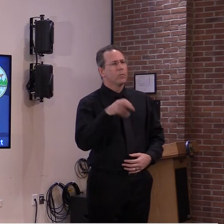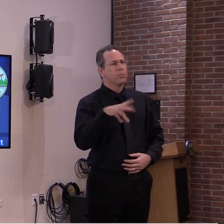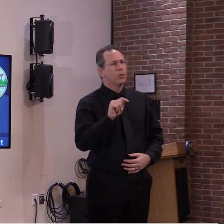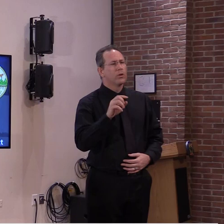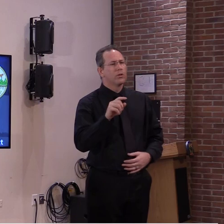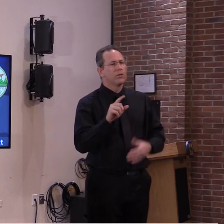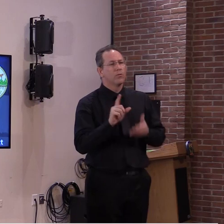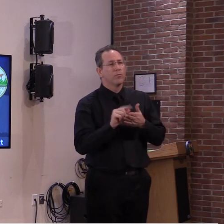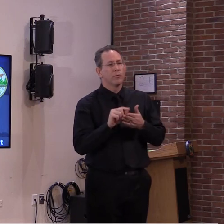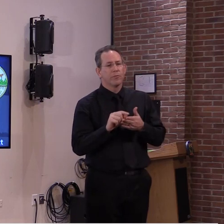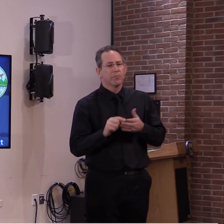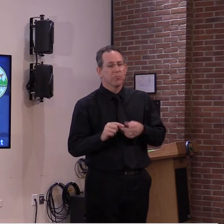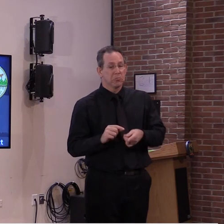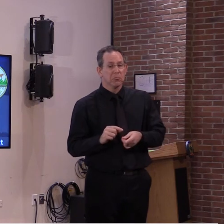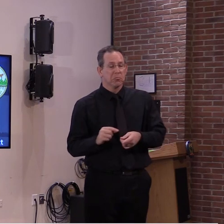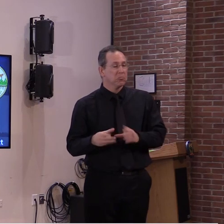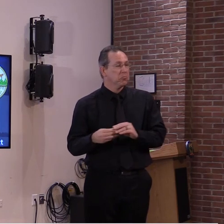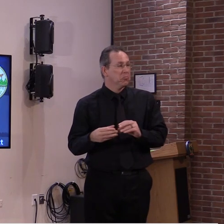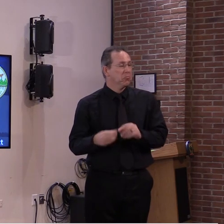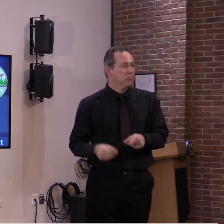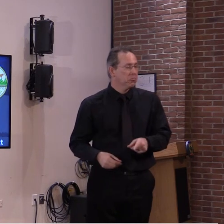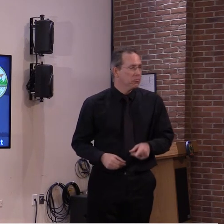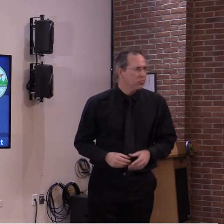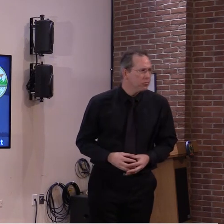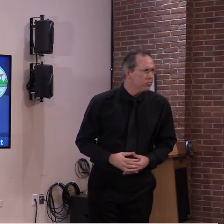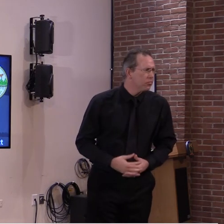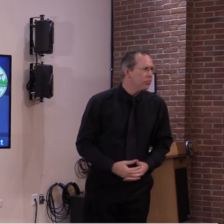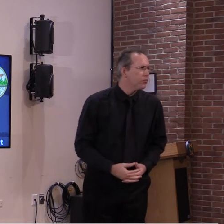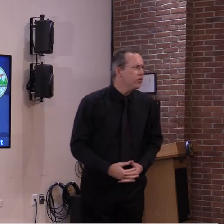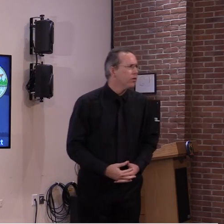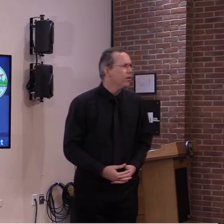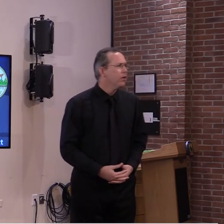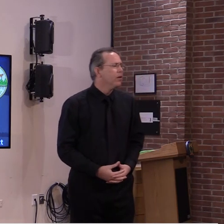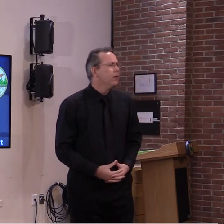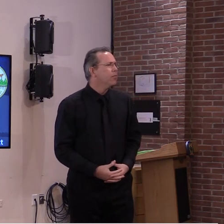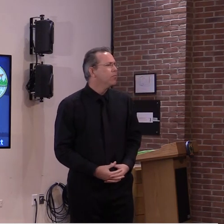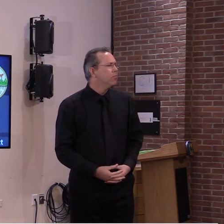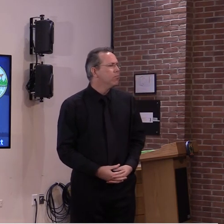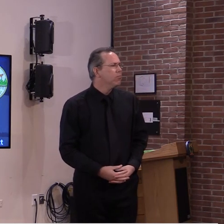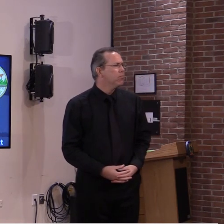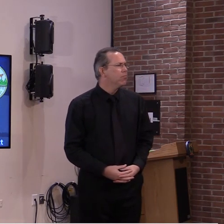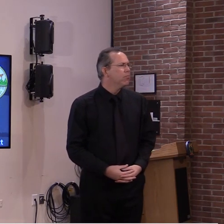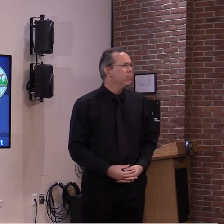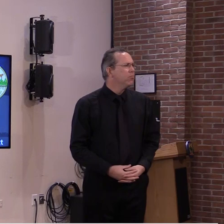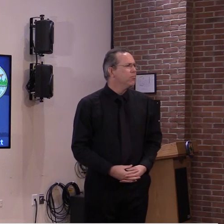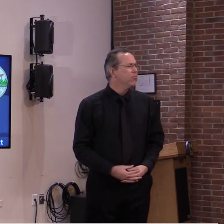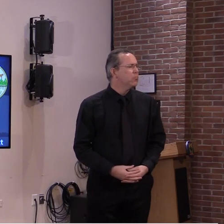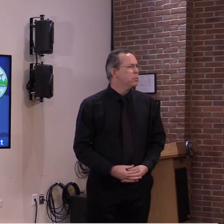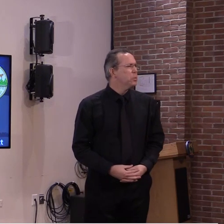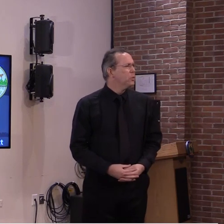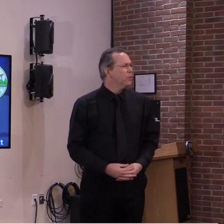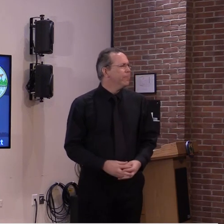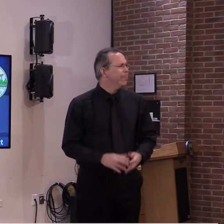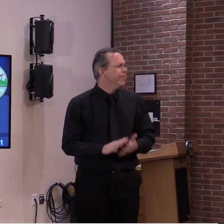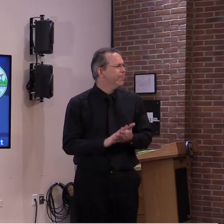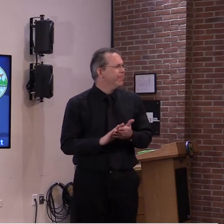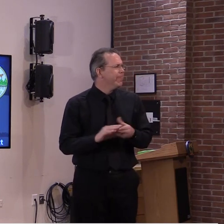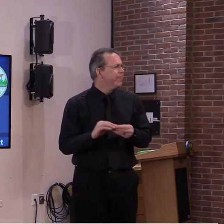Yeah, my question actually, just backing up to, I believe it was Mike Donahue talking about law